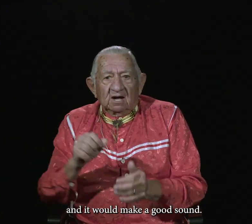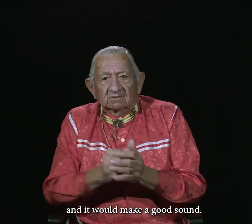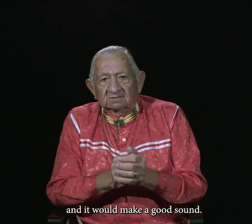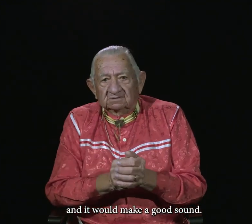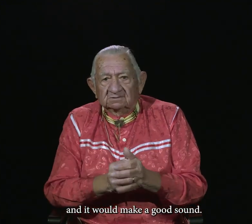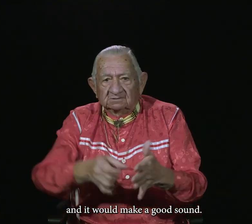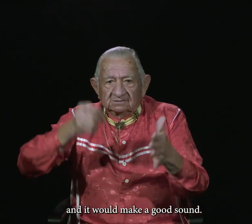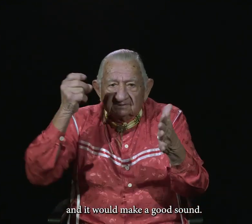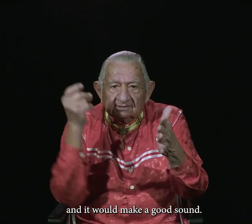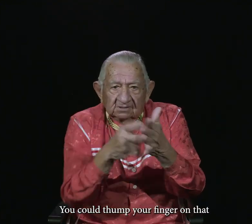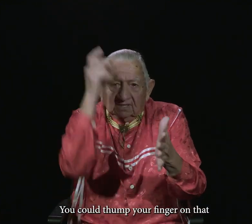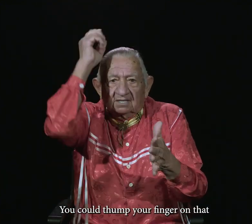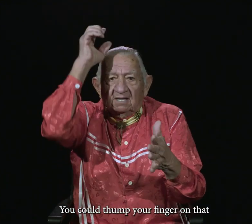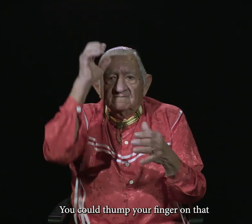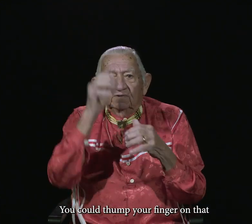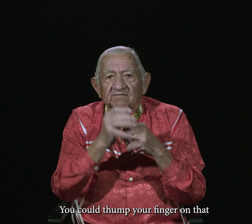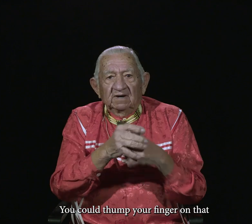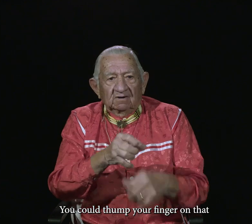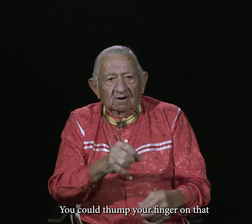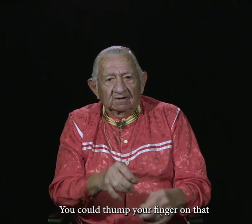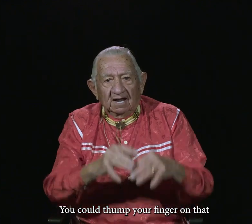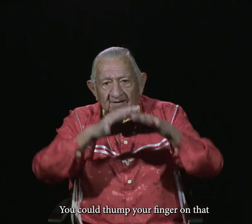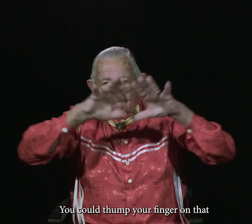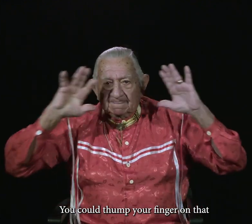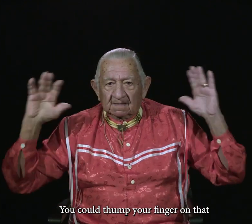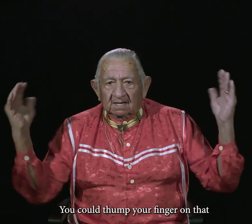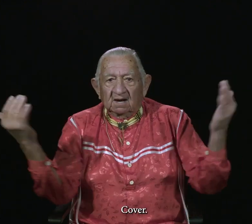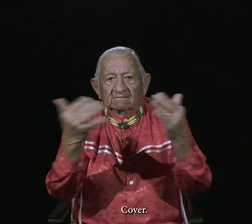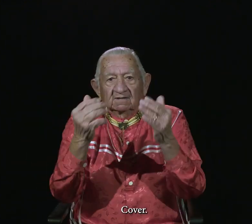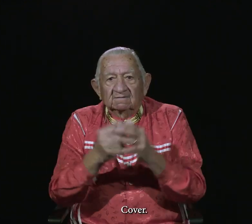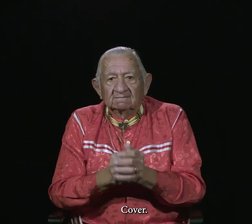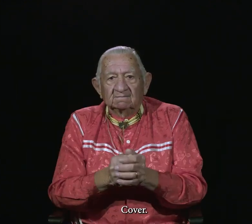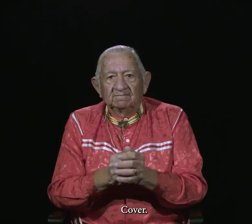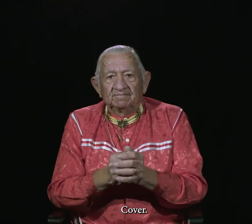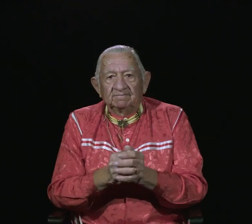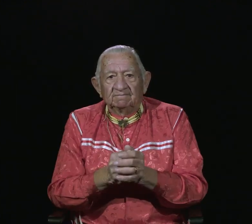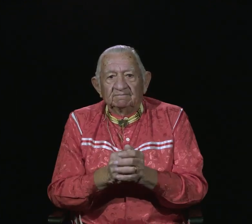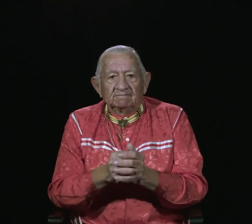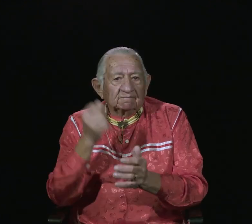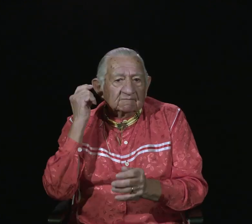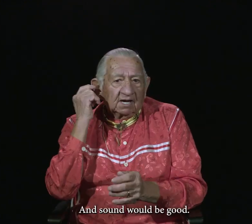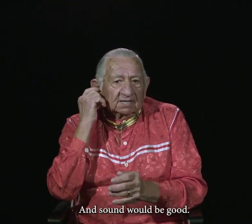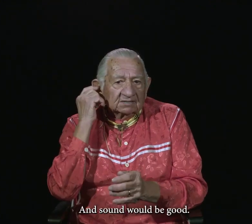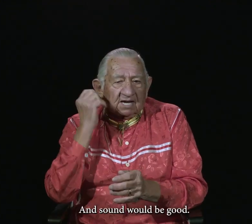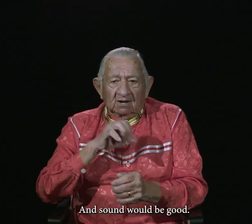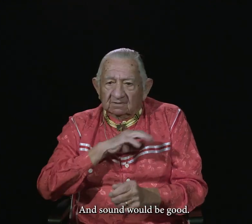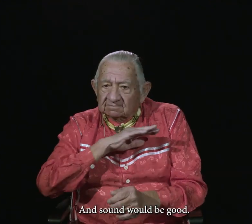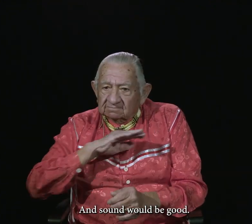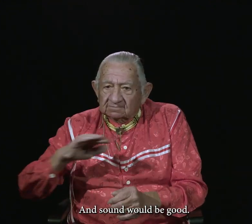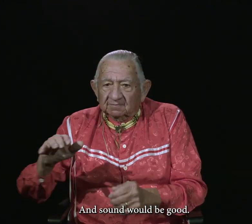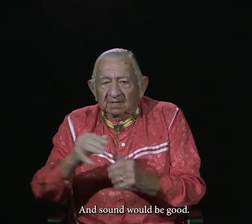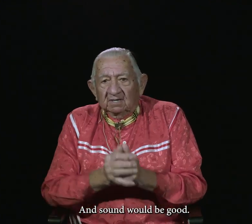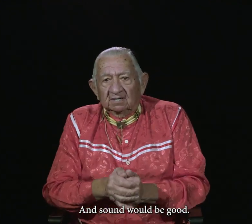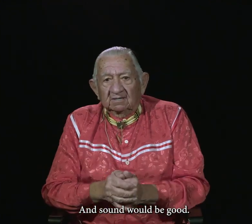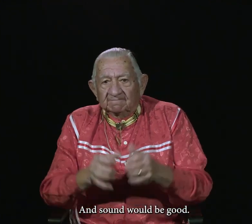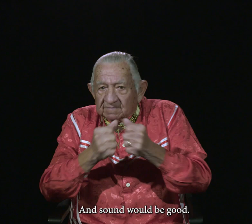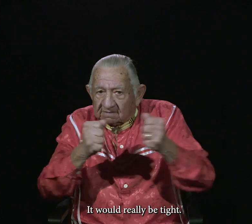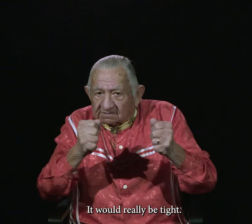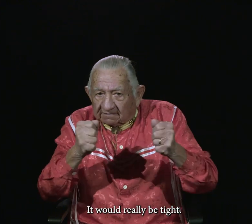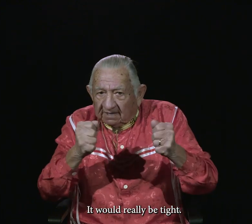sound. You could thump your finger on that cover, and the sound would be good. It would really